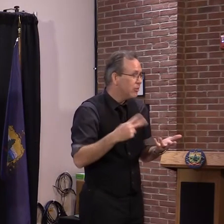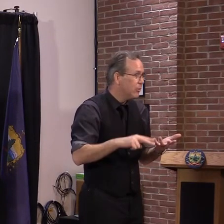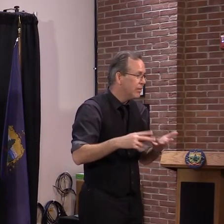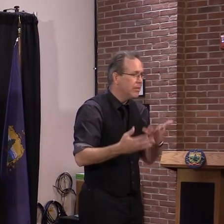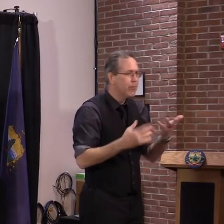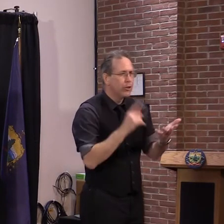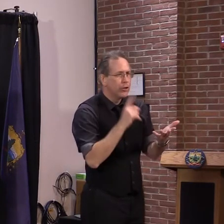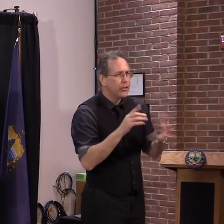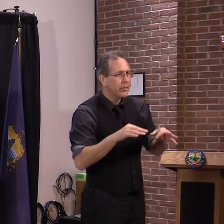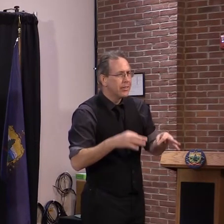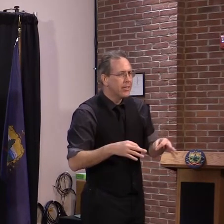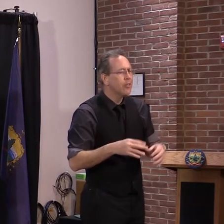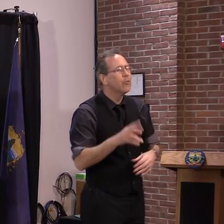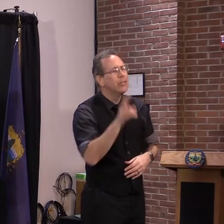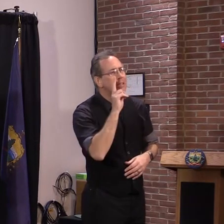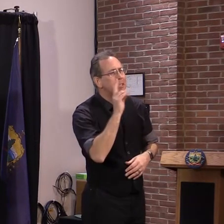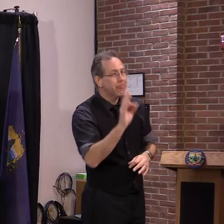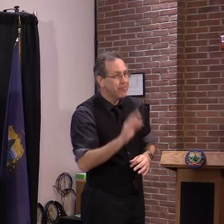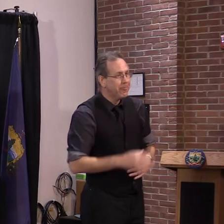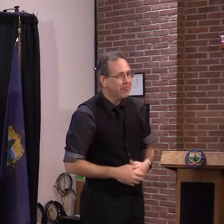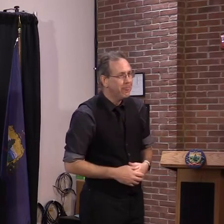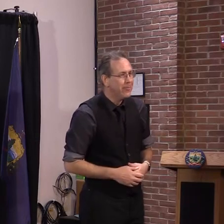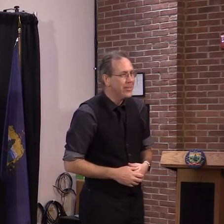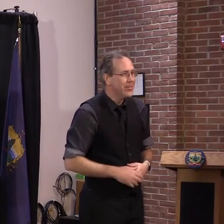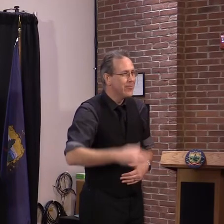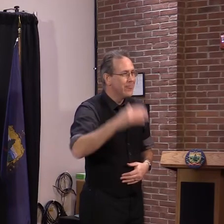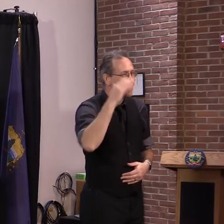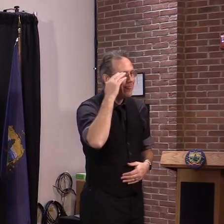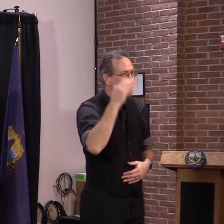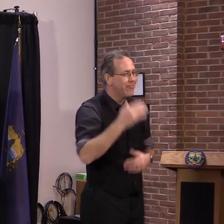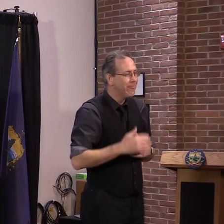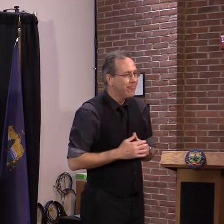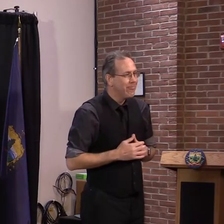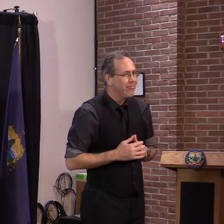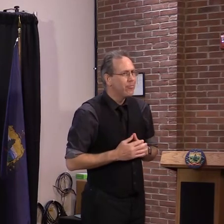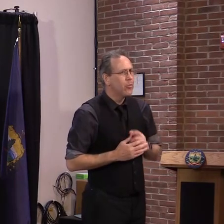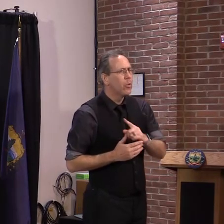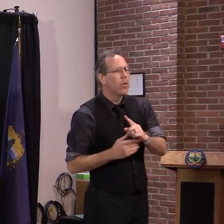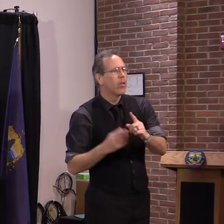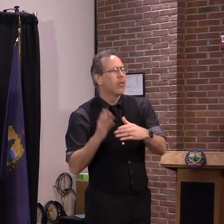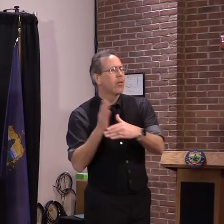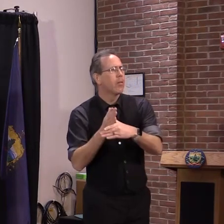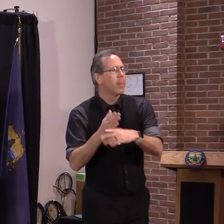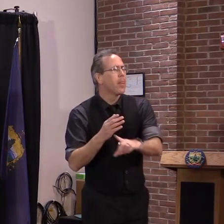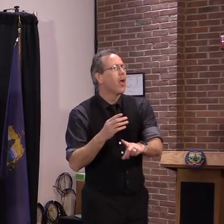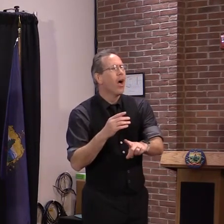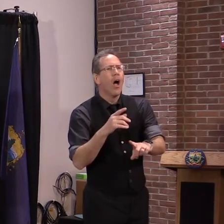a town meeting. Oh, wait, we have one more? That's 2 weeks. One more. Okay, we will see you next week.